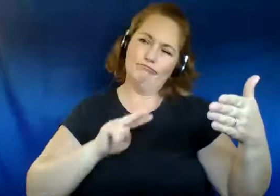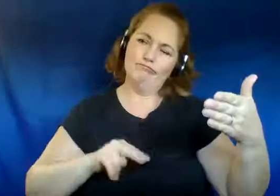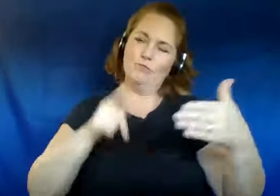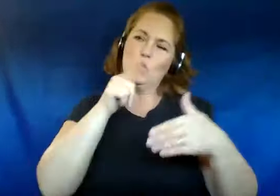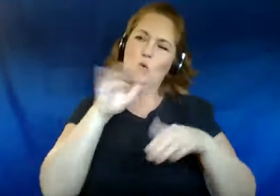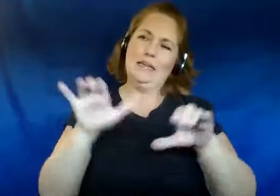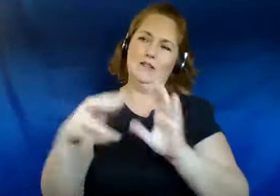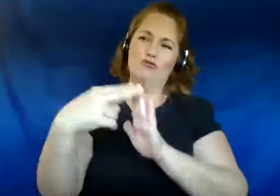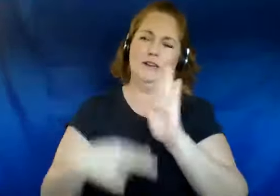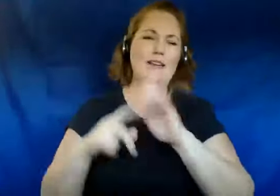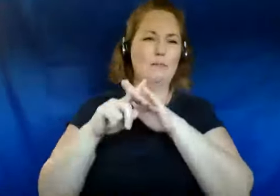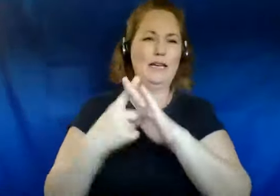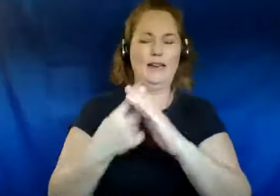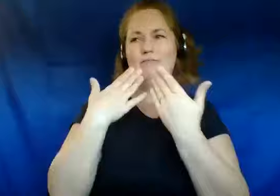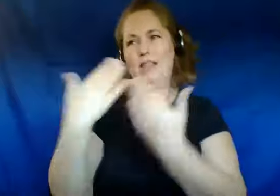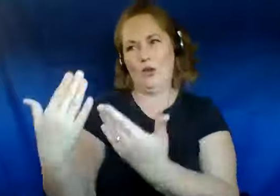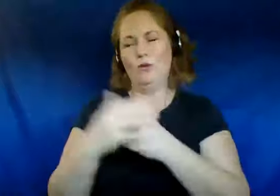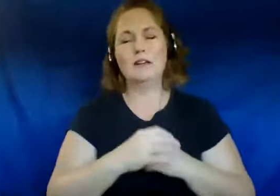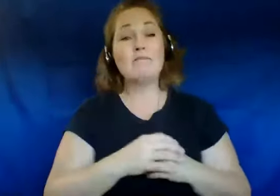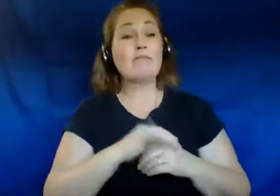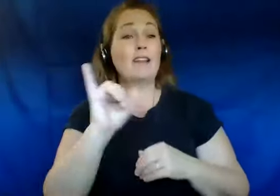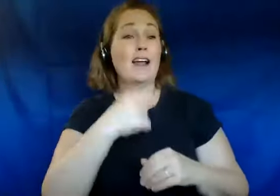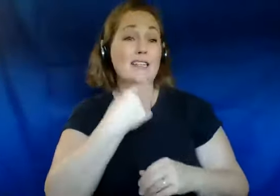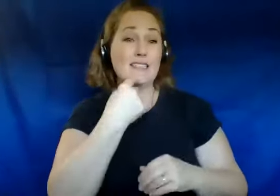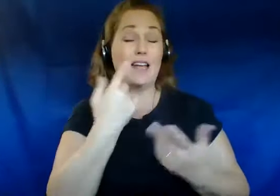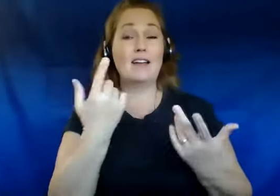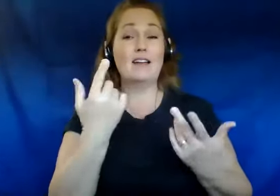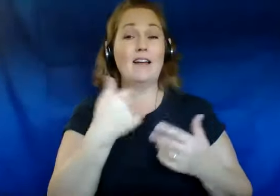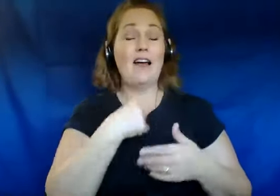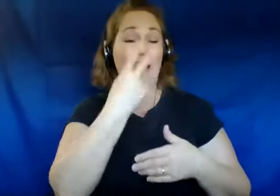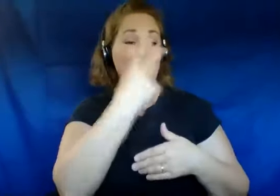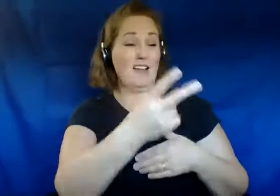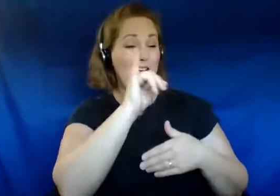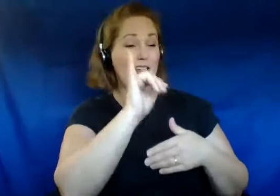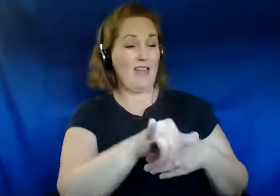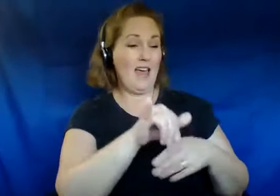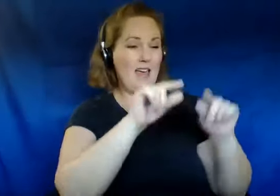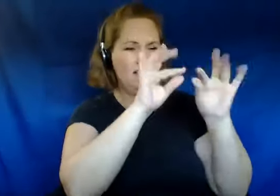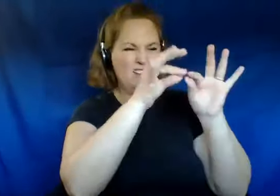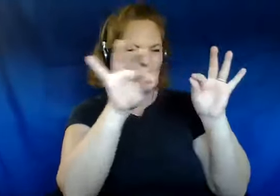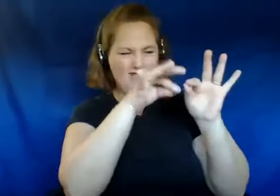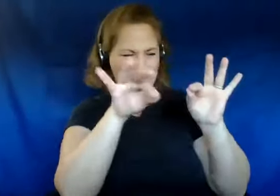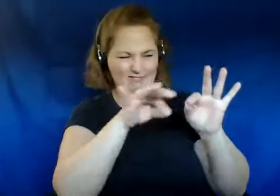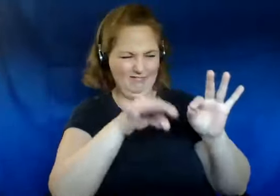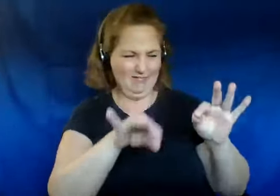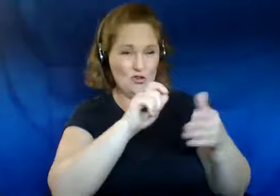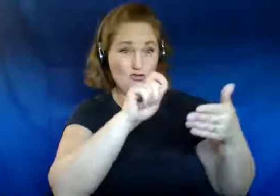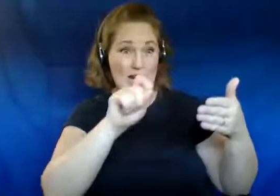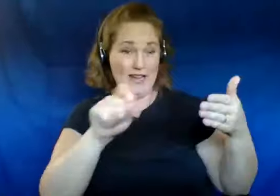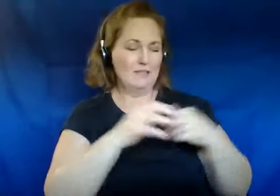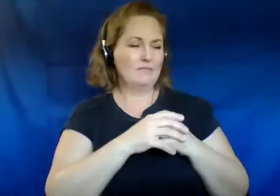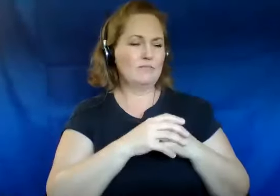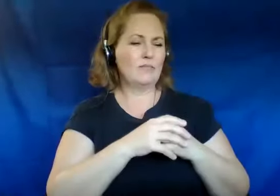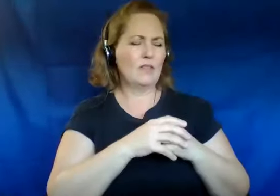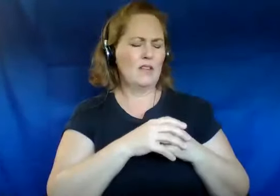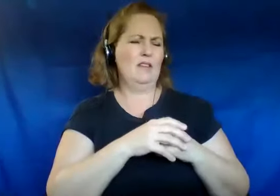that. And it's like I said, what I did is I saw that squiggly writing And when I began to see